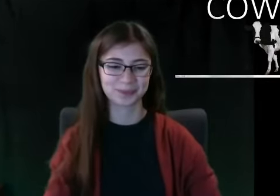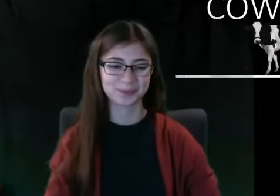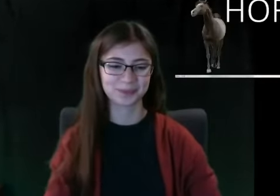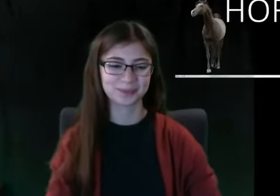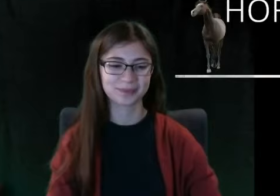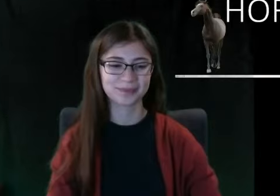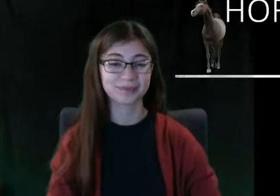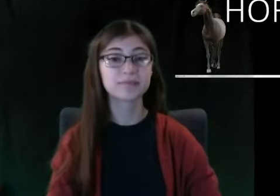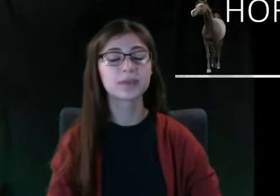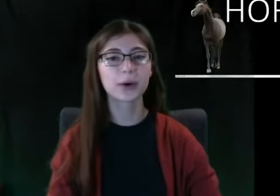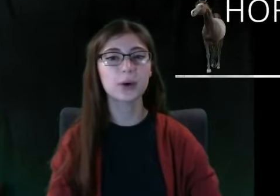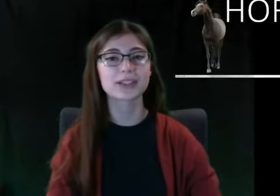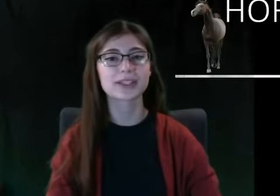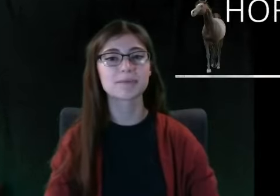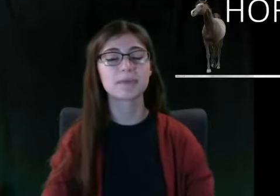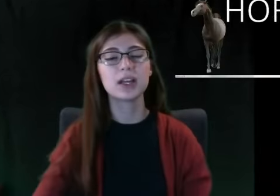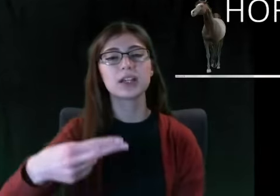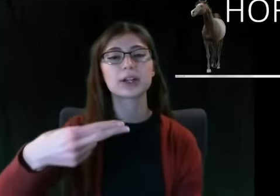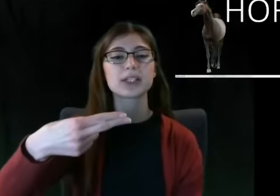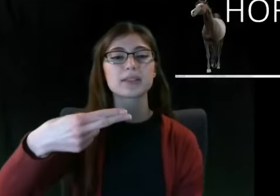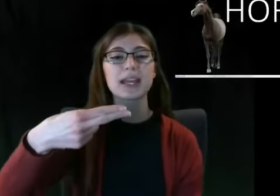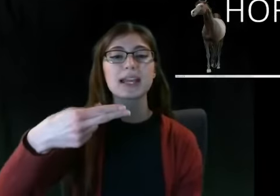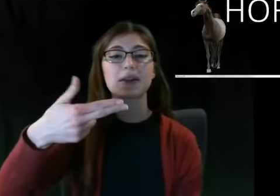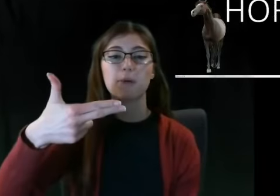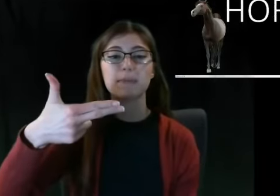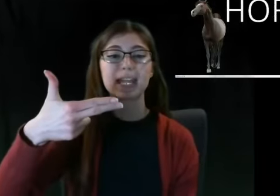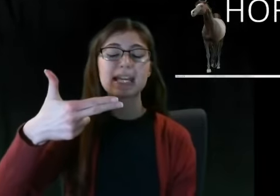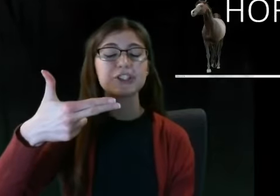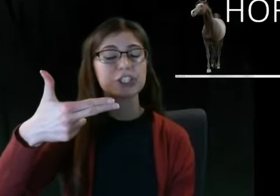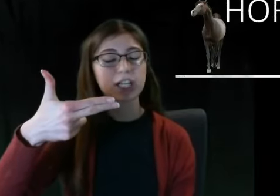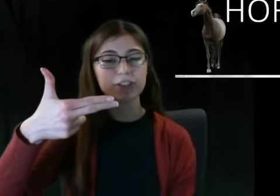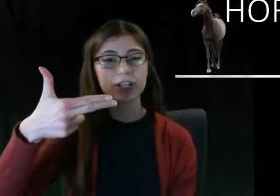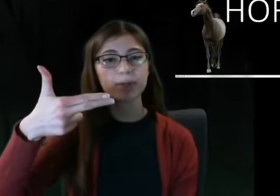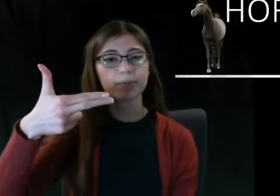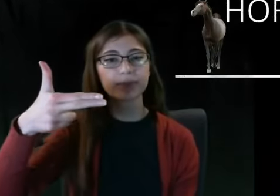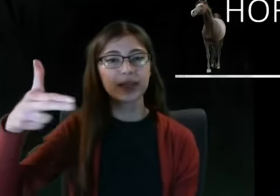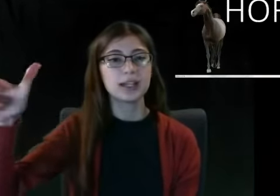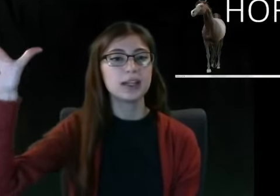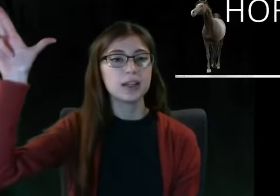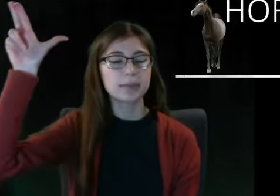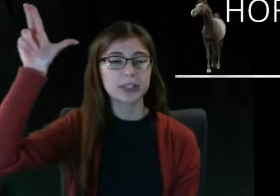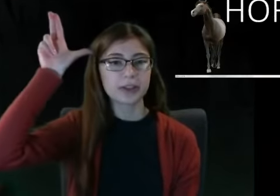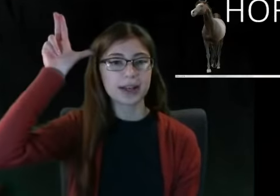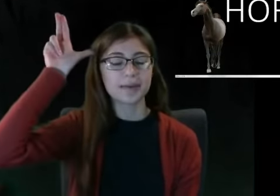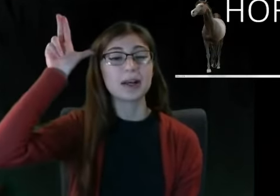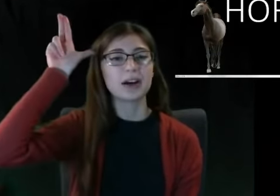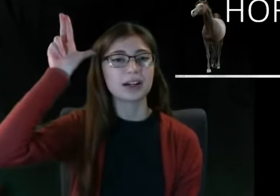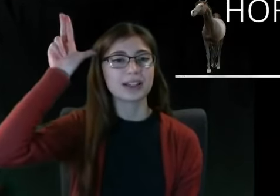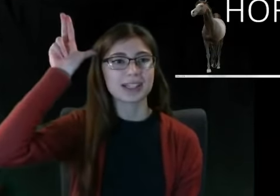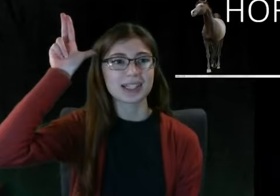Horse. You're going to make an open H hand shape. Put your thumb on the side of your